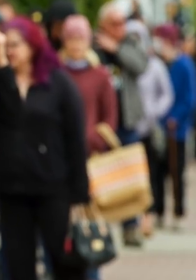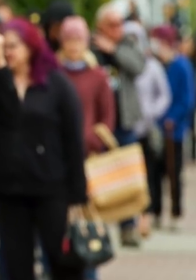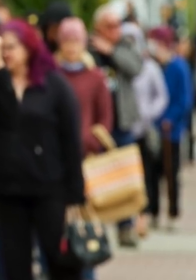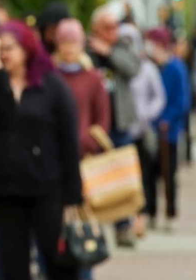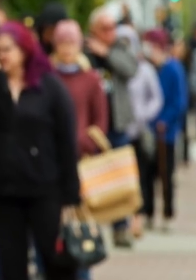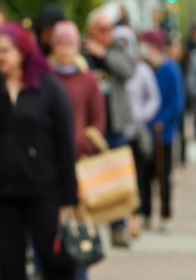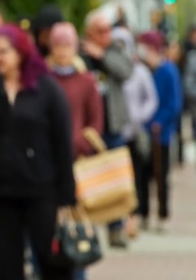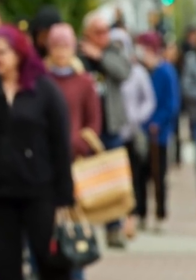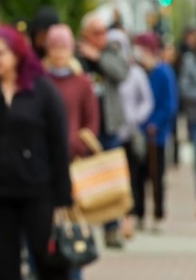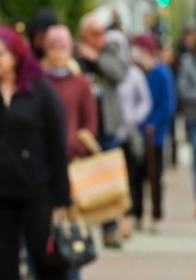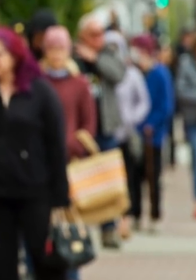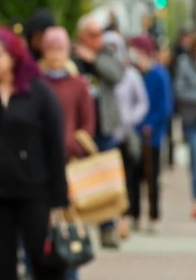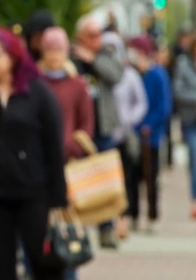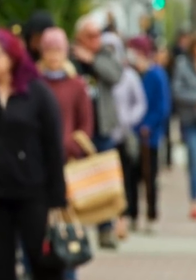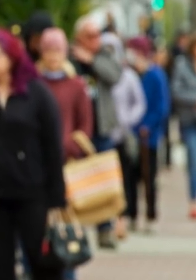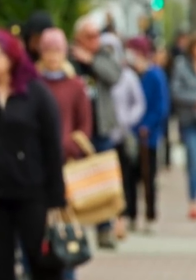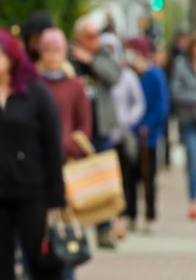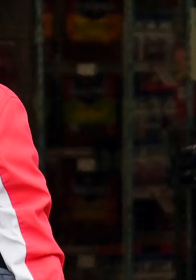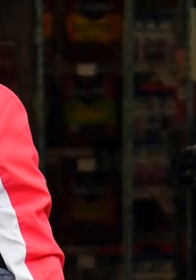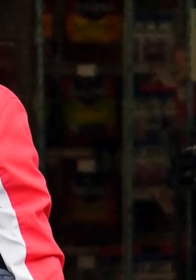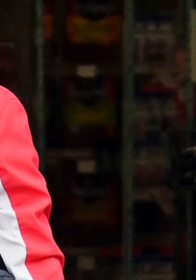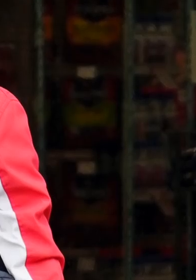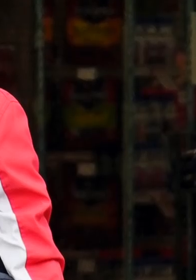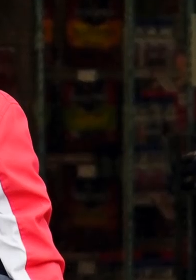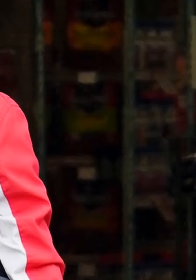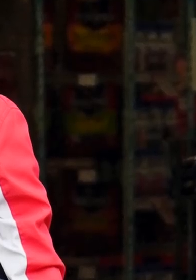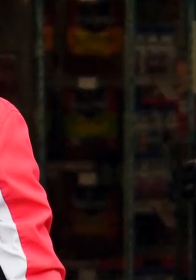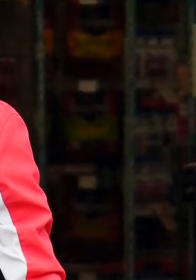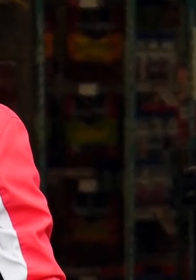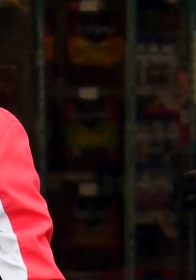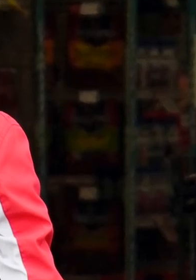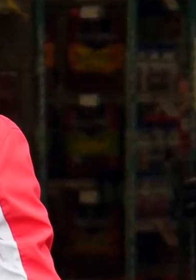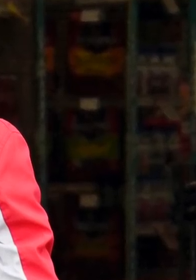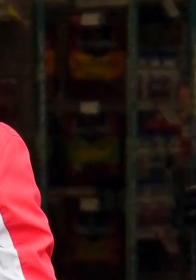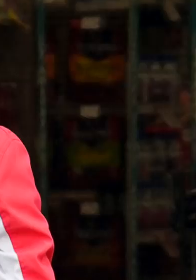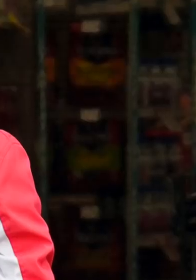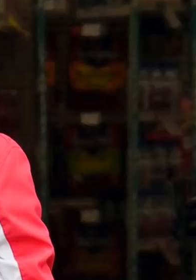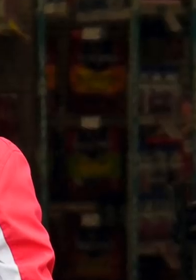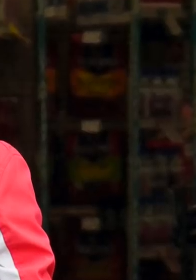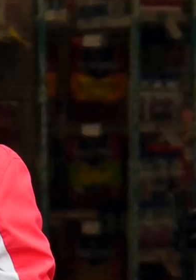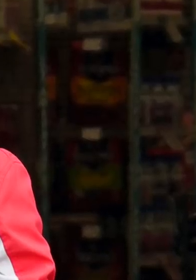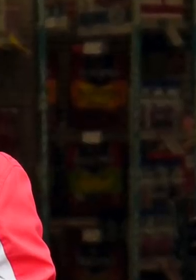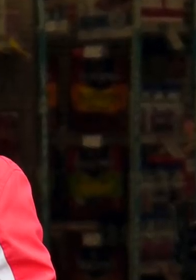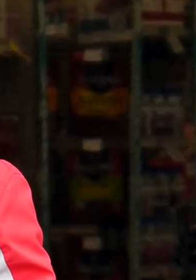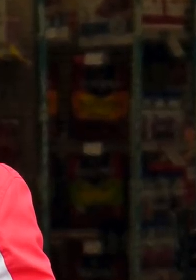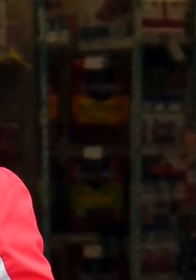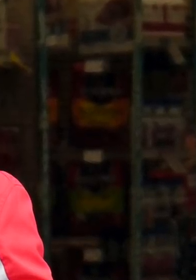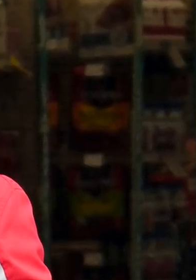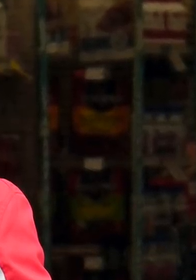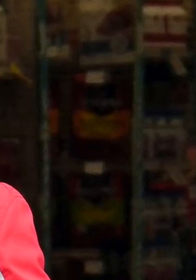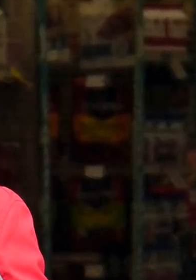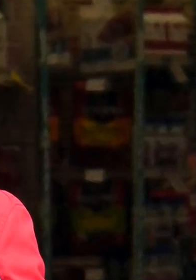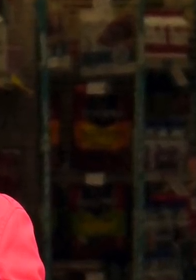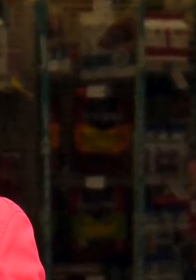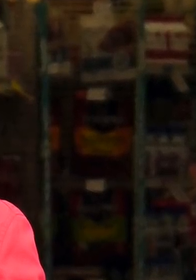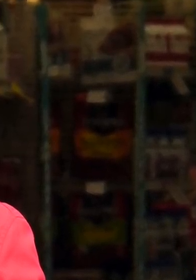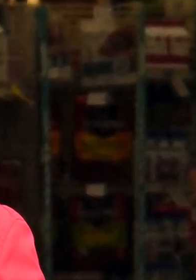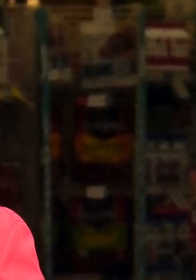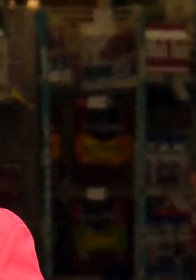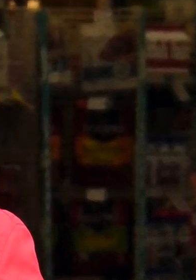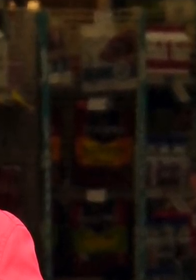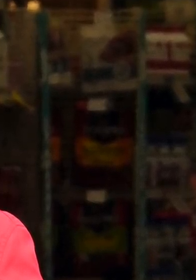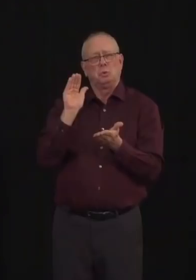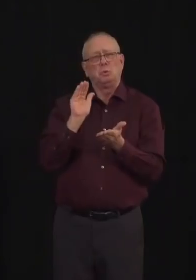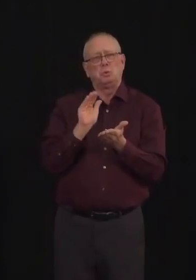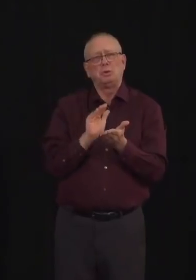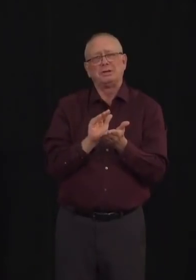transmission happened over the past few weeks. With the slowdown in cases in Alberta, I know it has been tempting to believe that we can